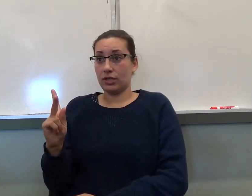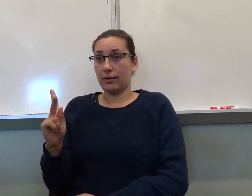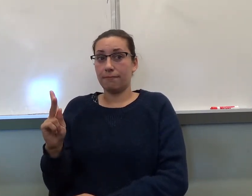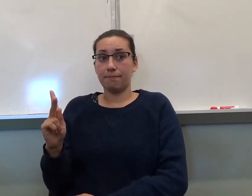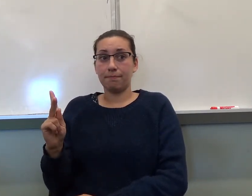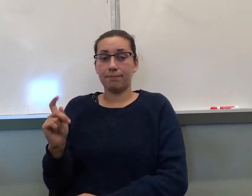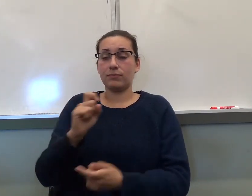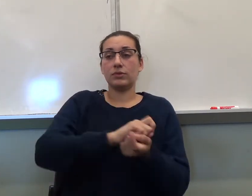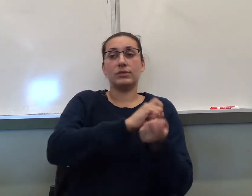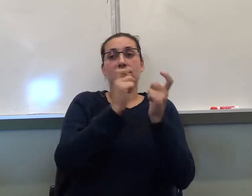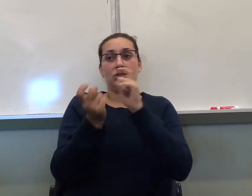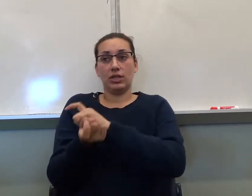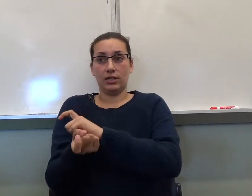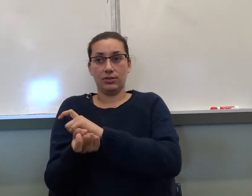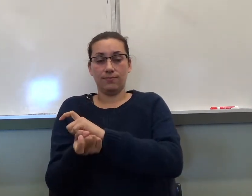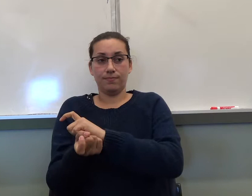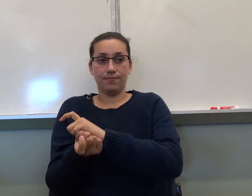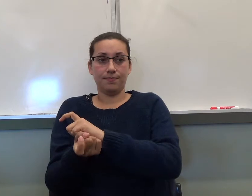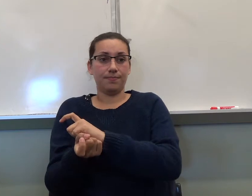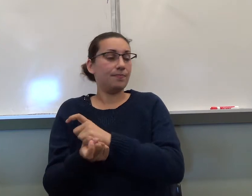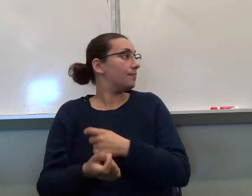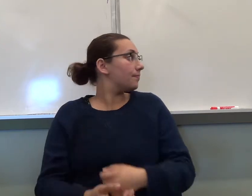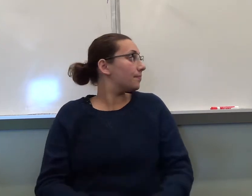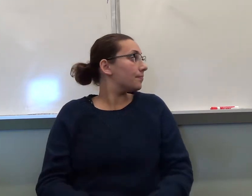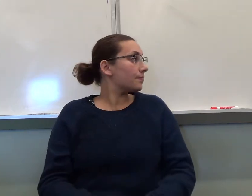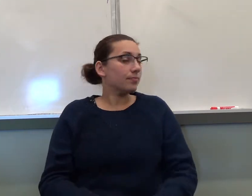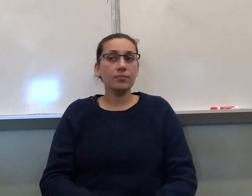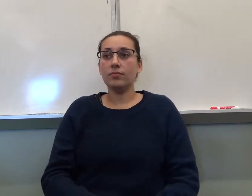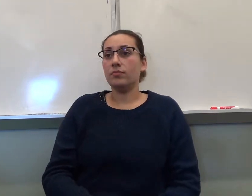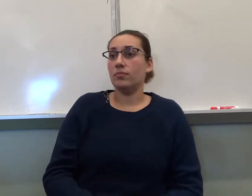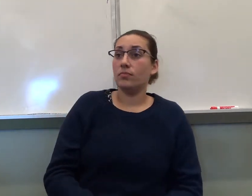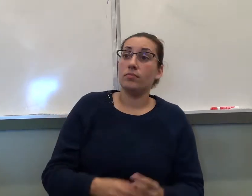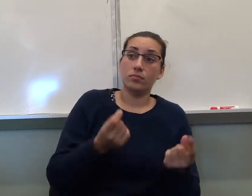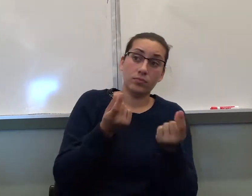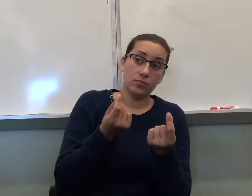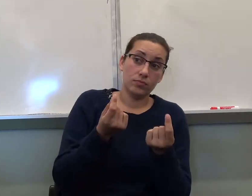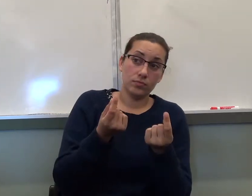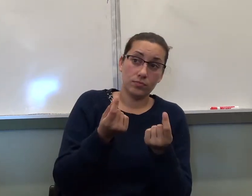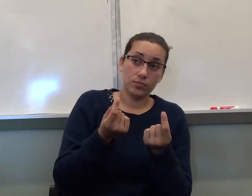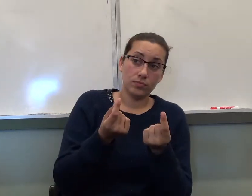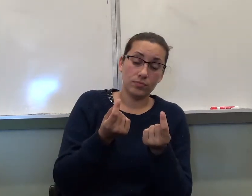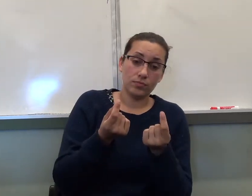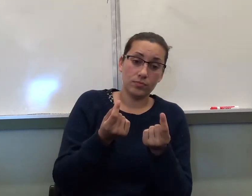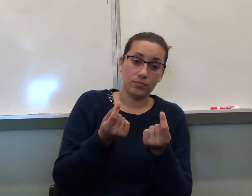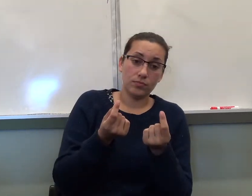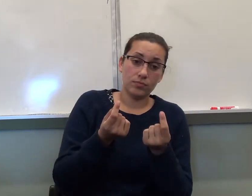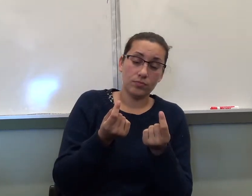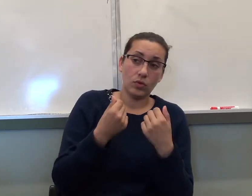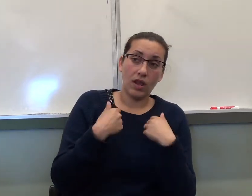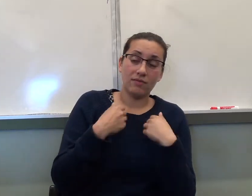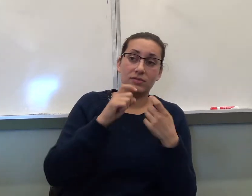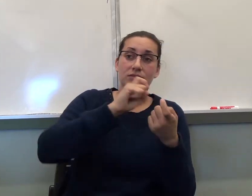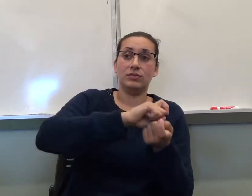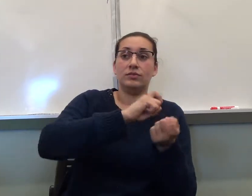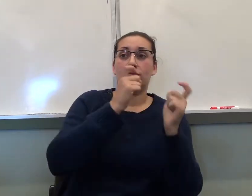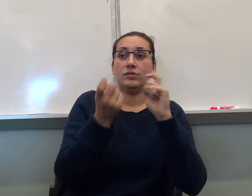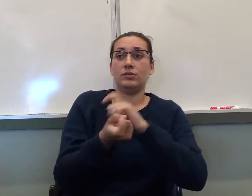comes out of the table at the beginning of the section. But the way you do it is you create a conversion factor, meaning a fraction. In